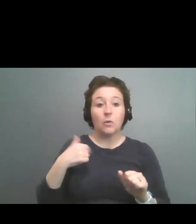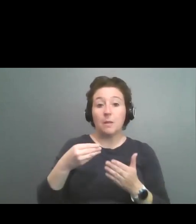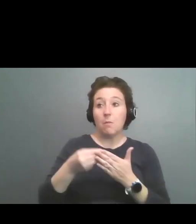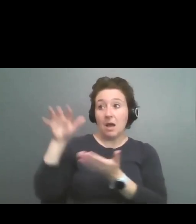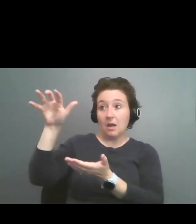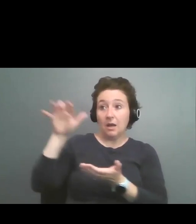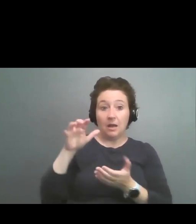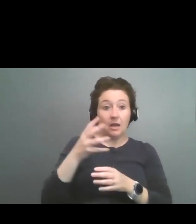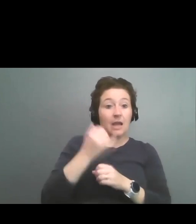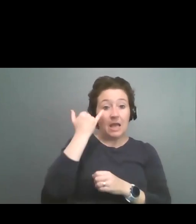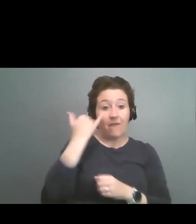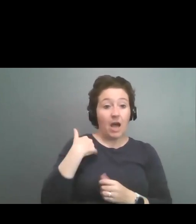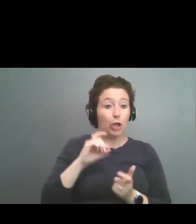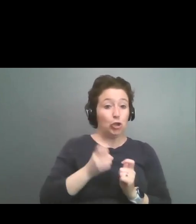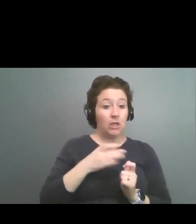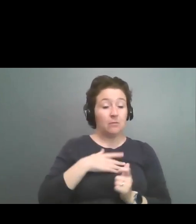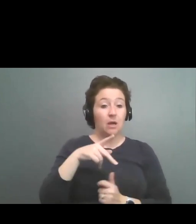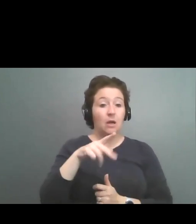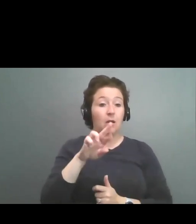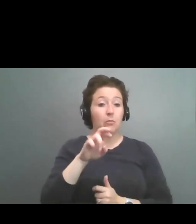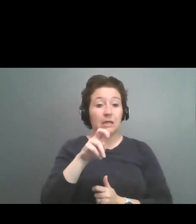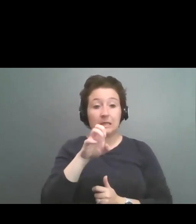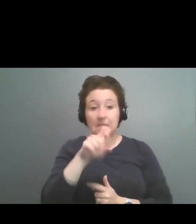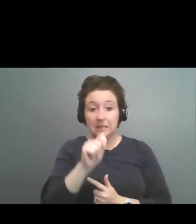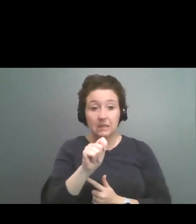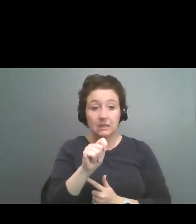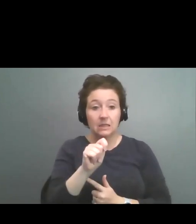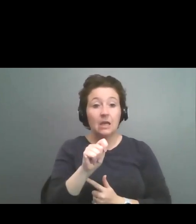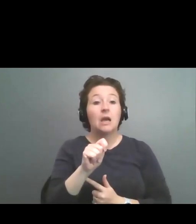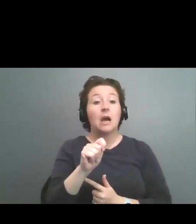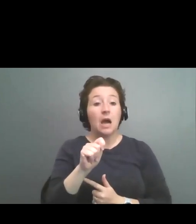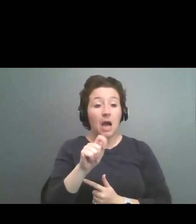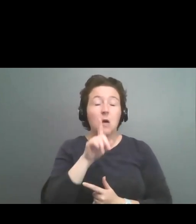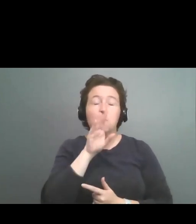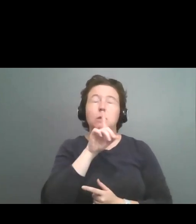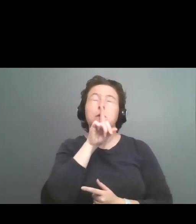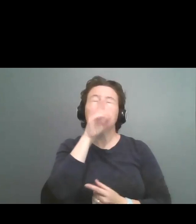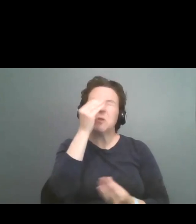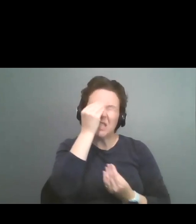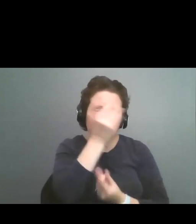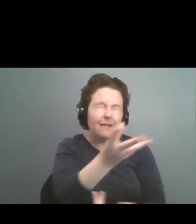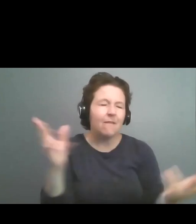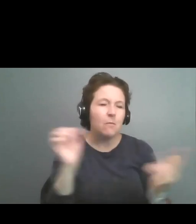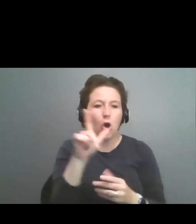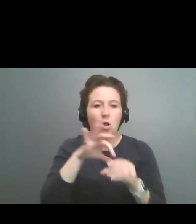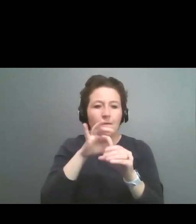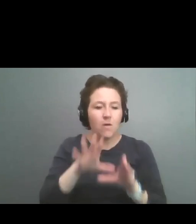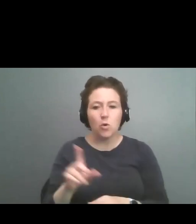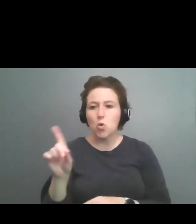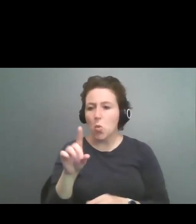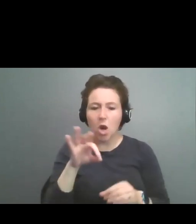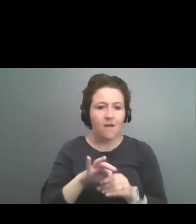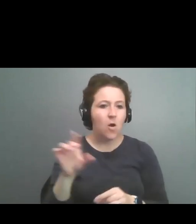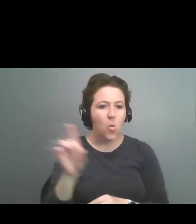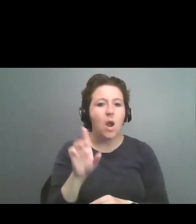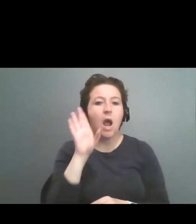If I've changed any of my precincts, I'll make sure that all of my voters are aware by mail where their opportunity is